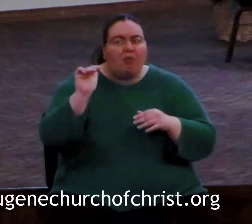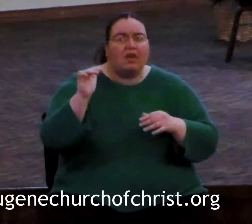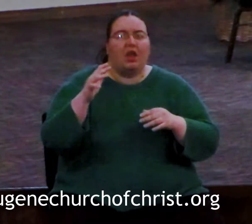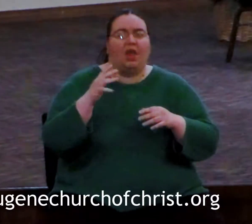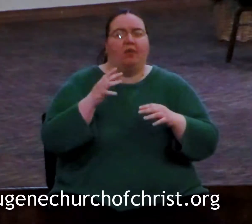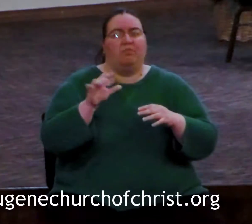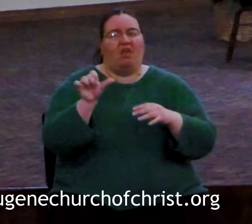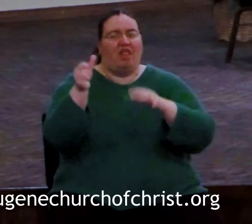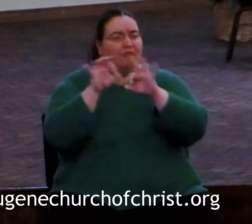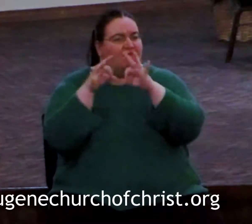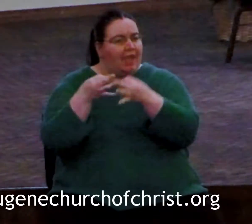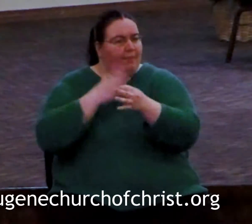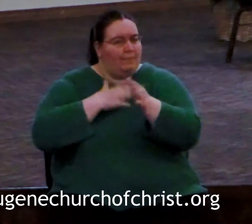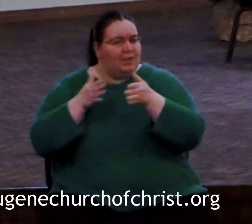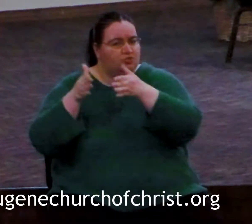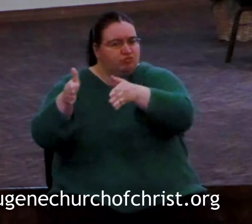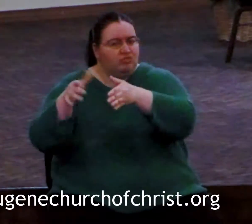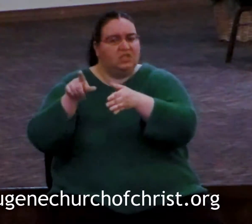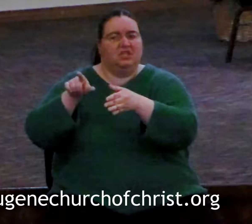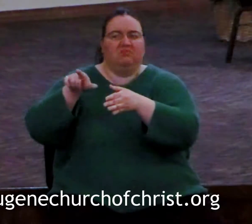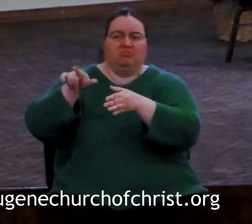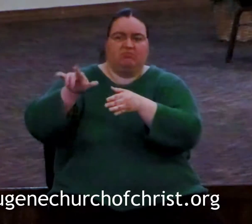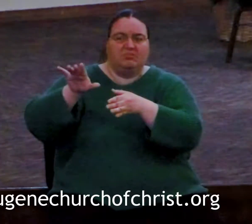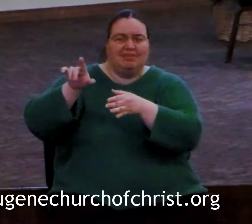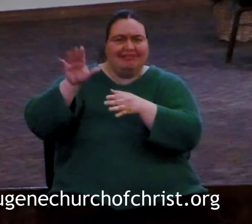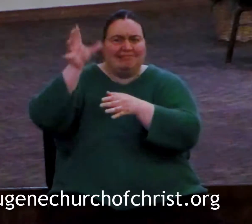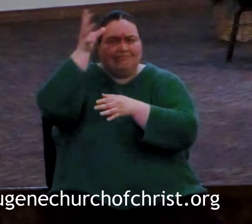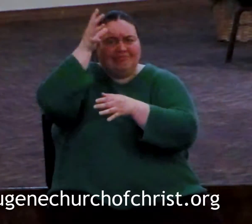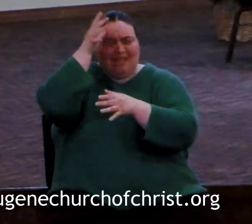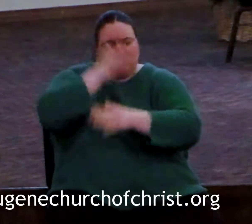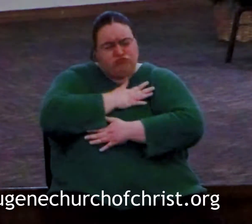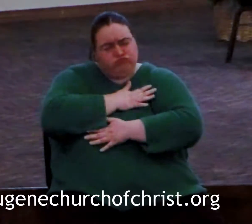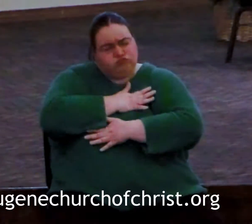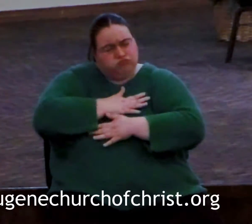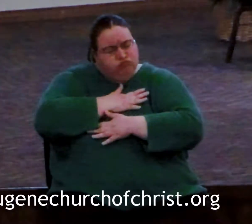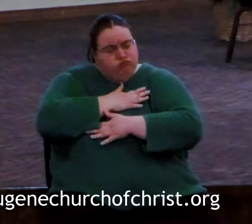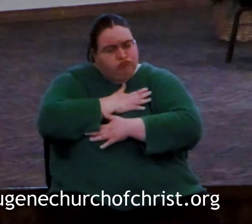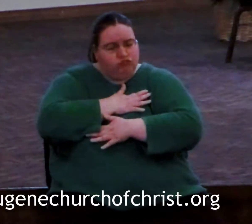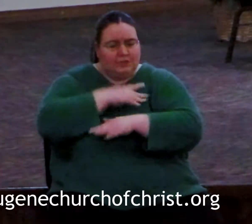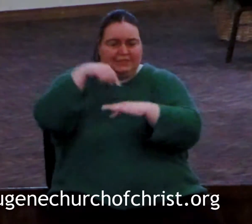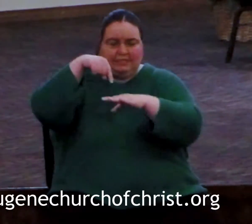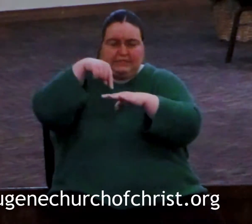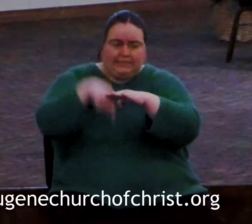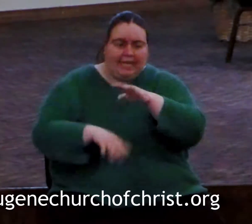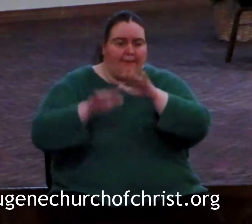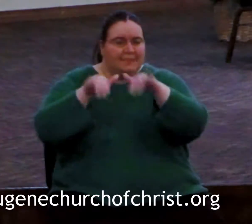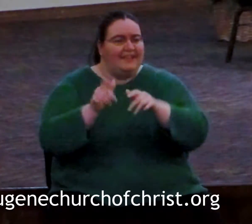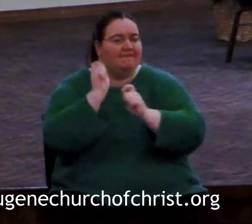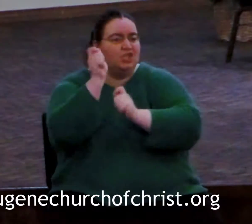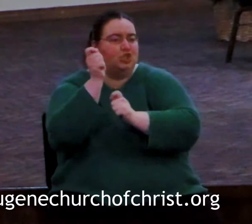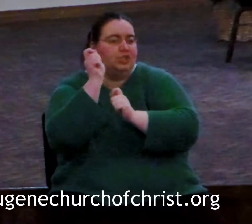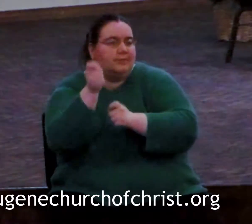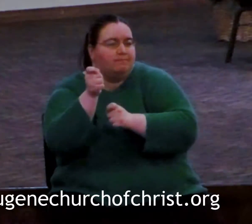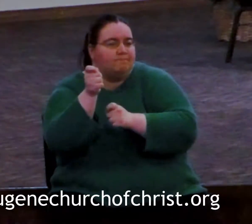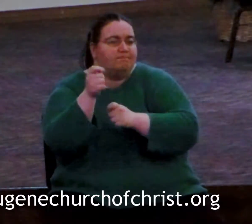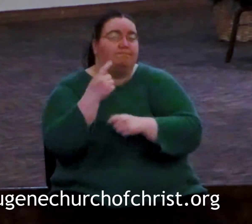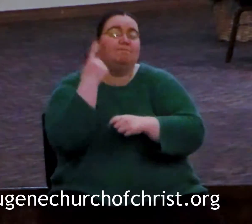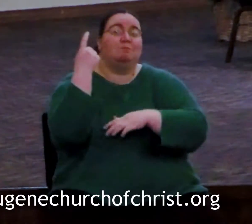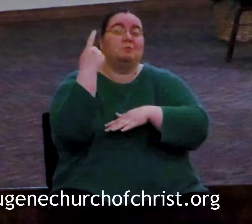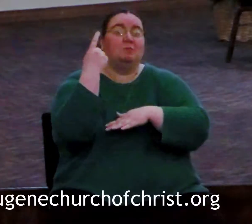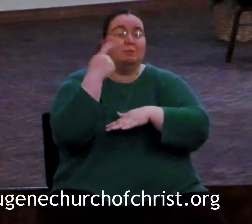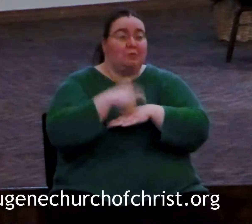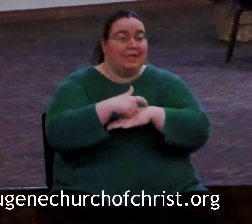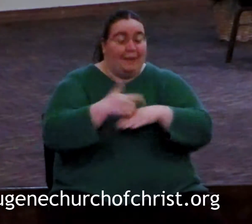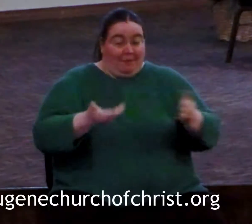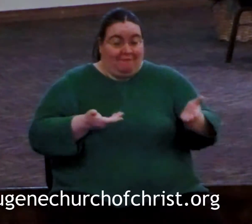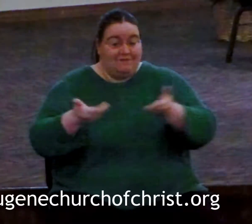there in Mobile, Alabama. His kids were all about being on the water. They loved being out there. And one time they invited me to go out deep